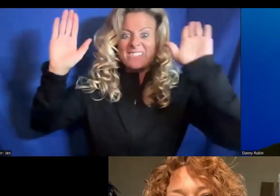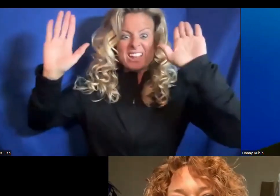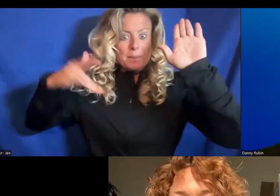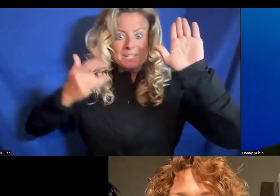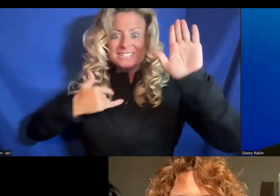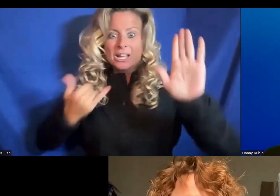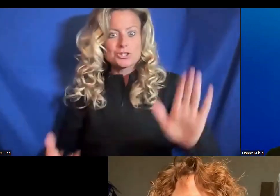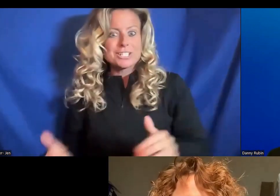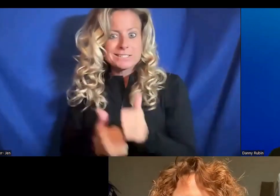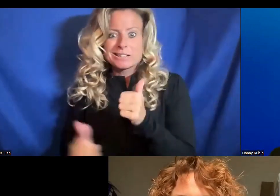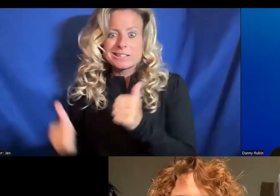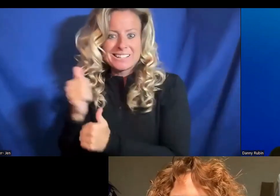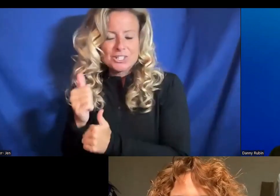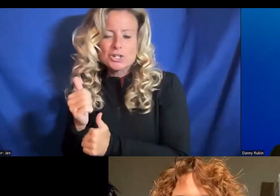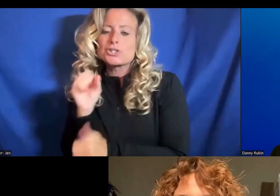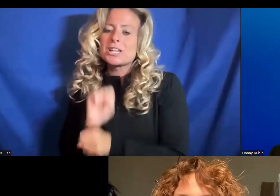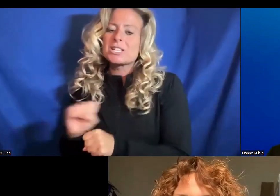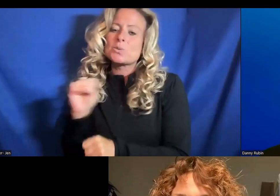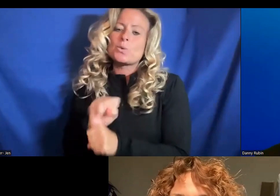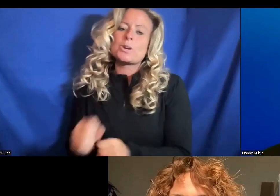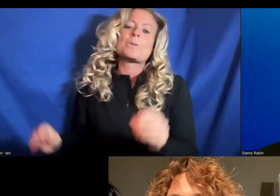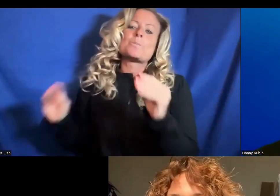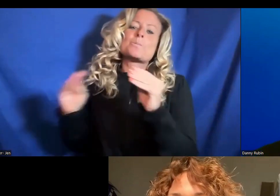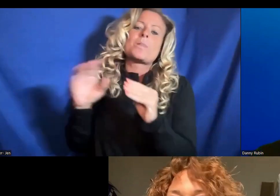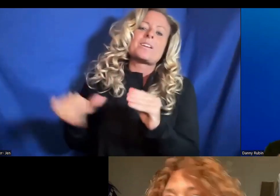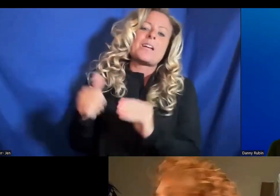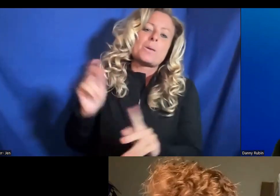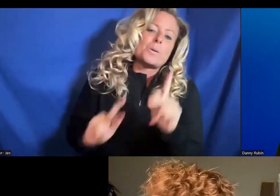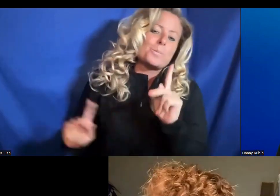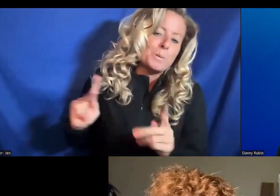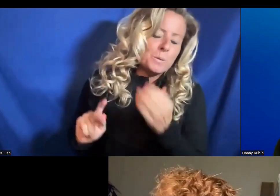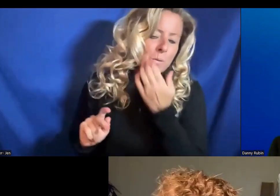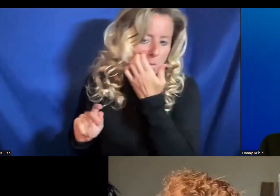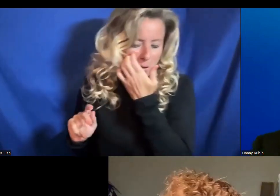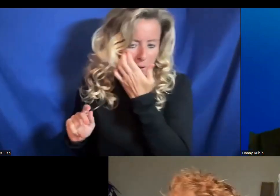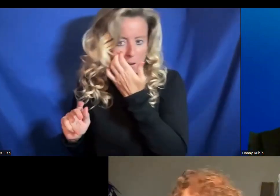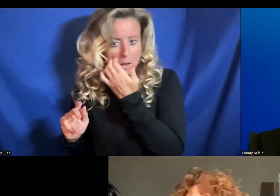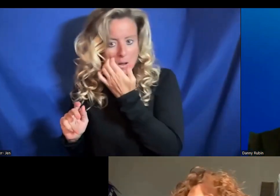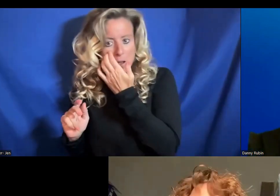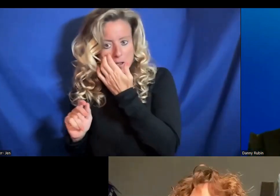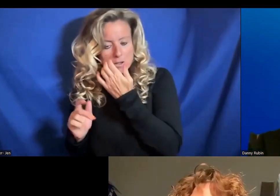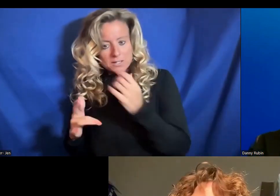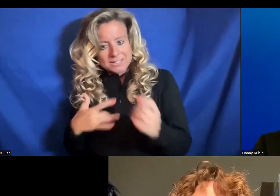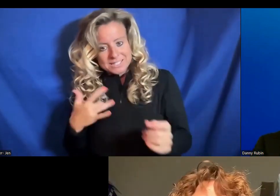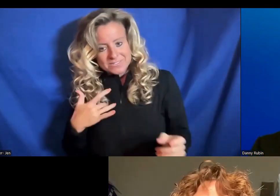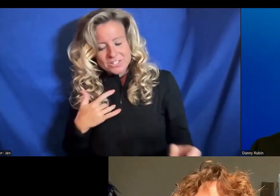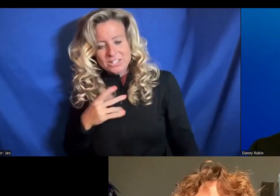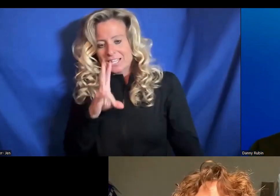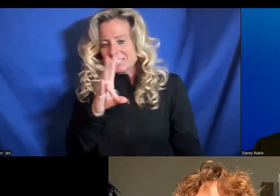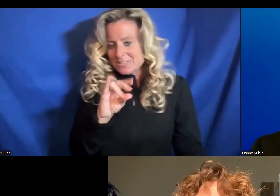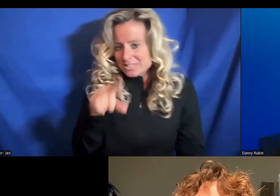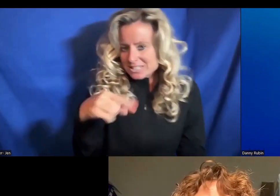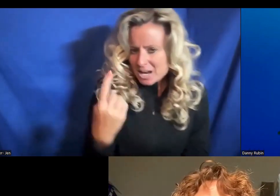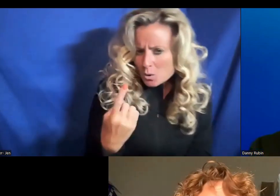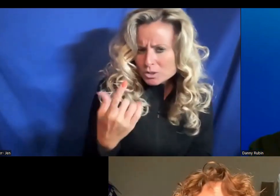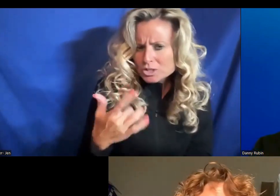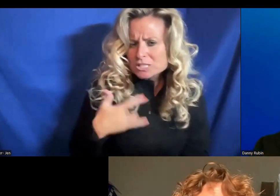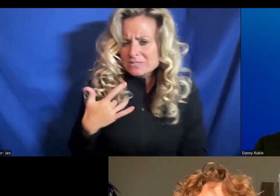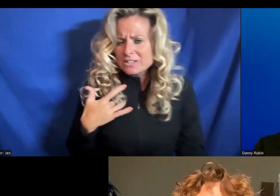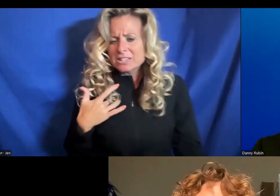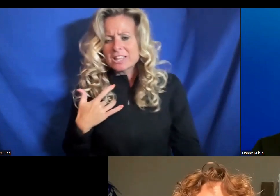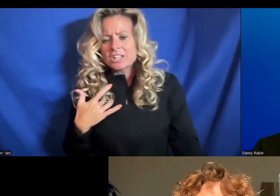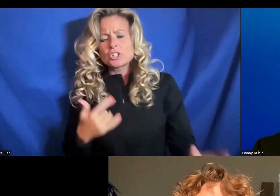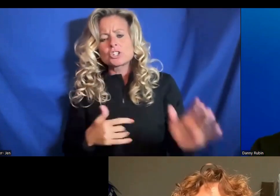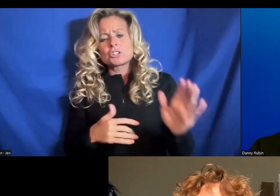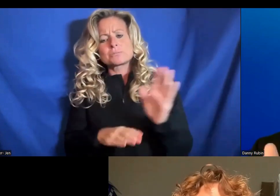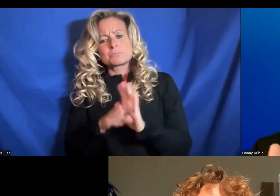to work more than other people, right? But does it feel like the 70 hours? Does it feel like you're building your own